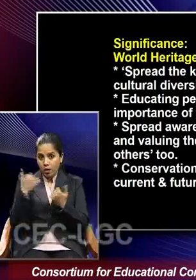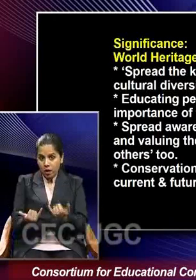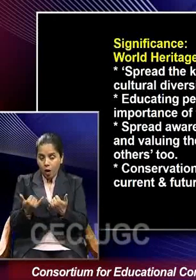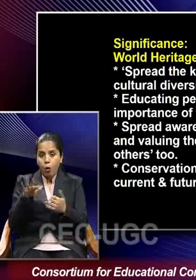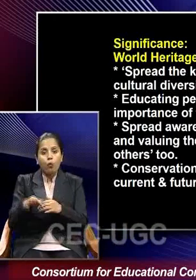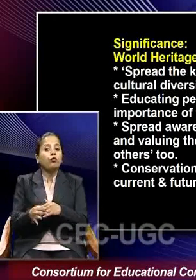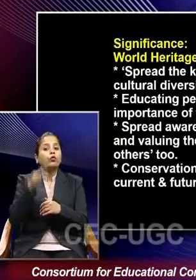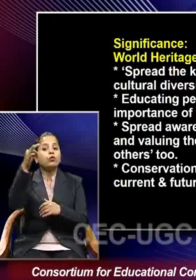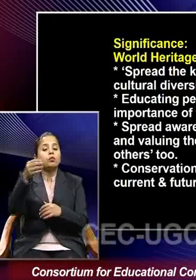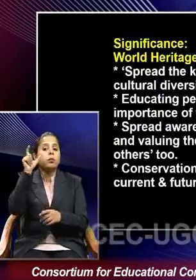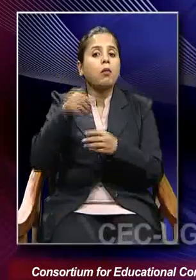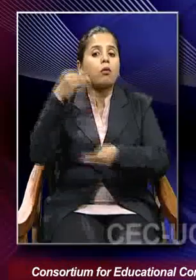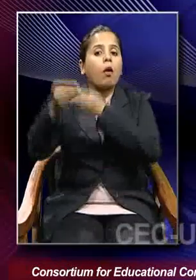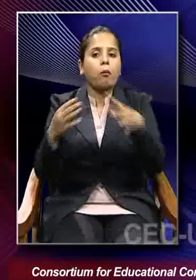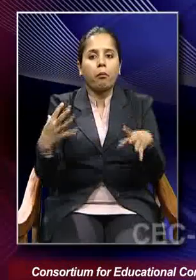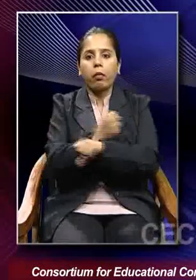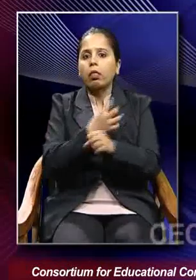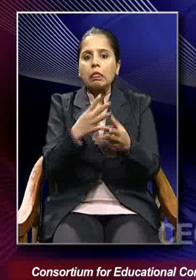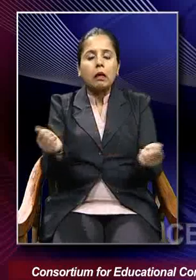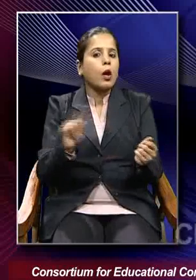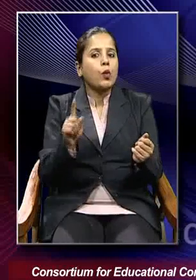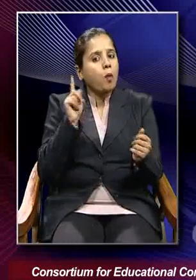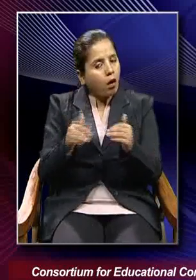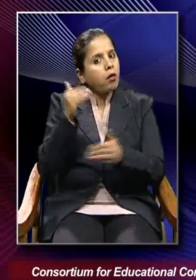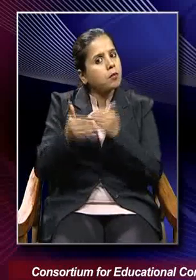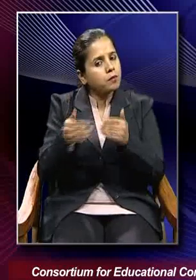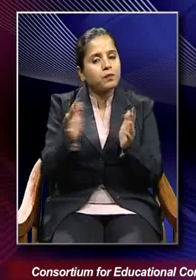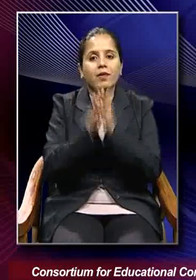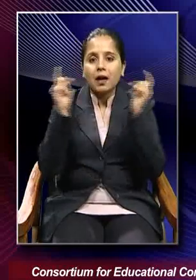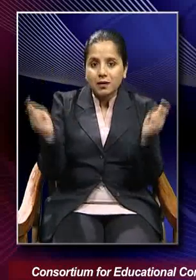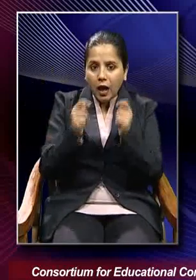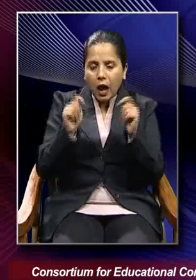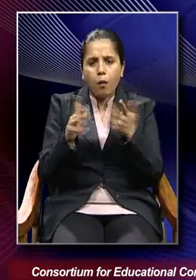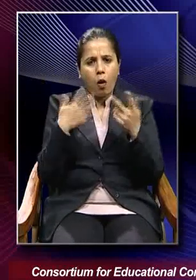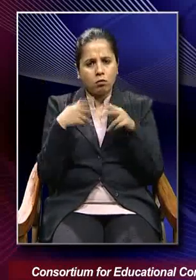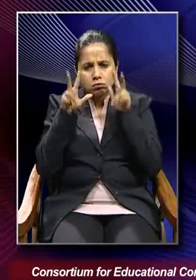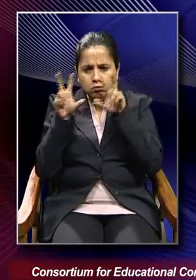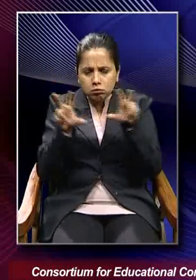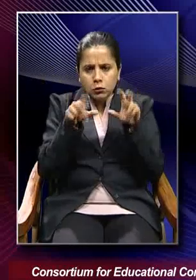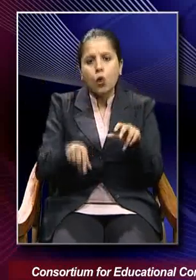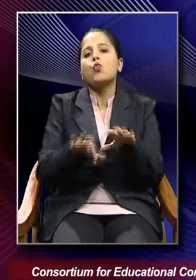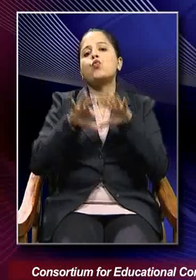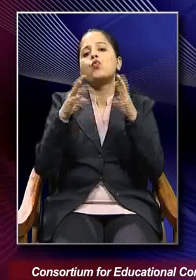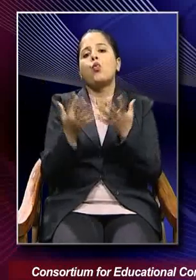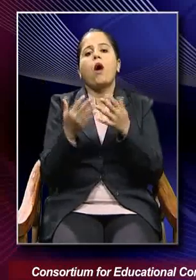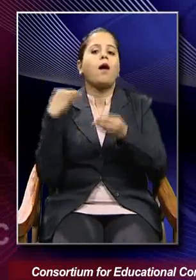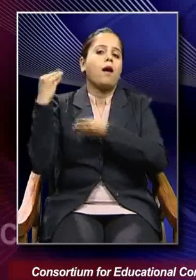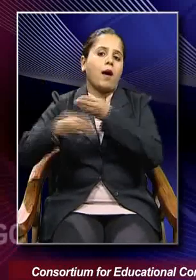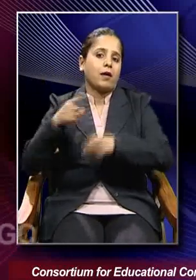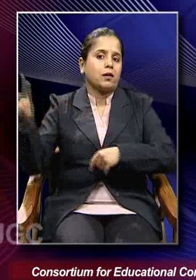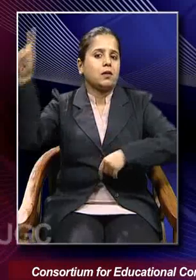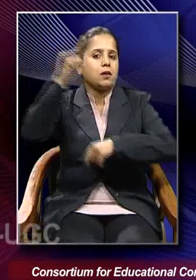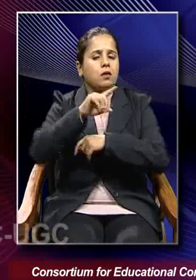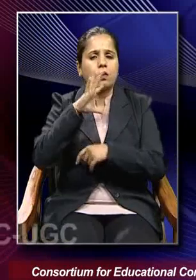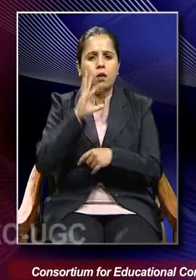and future generations, and in this regard, the celebration, the observance of World Heritage Day plays